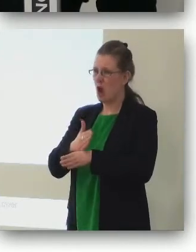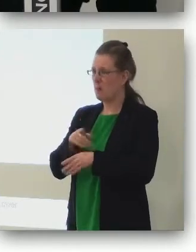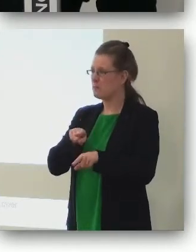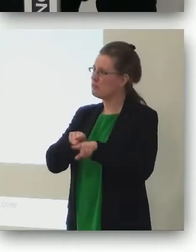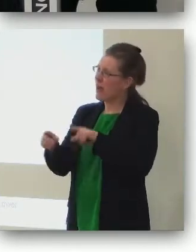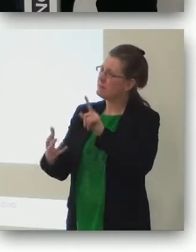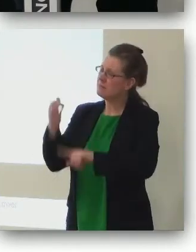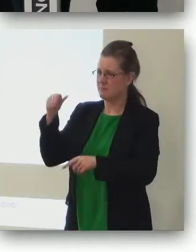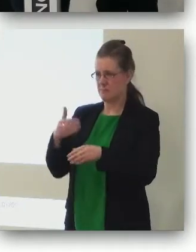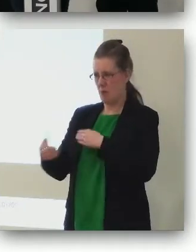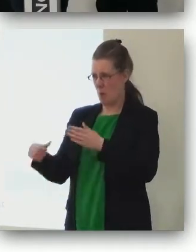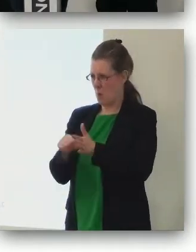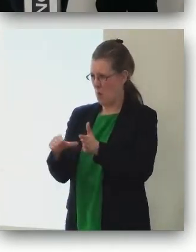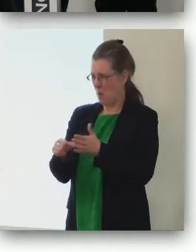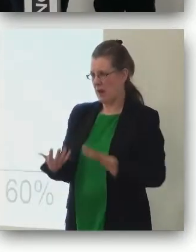ladder.